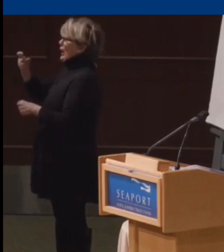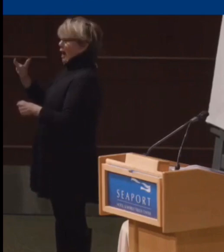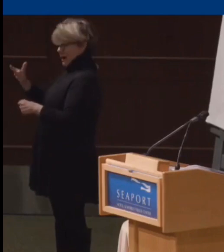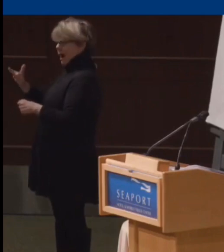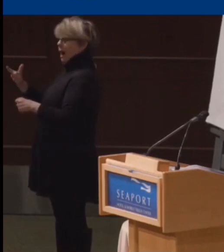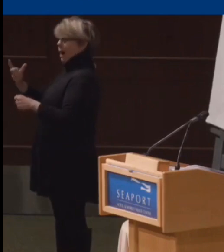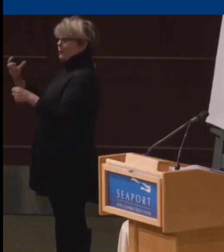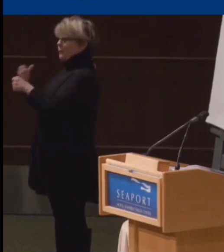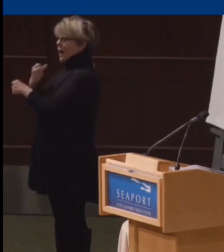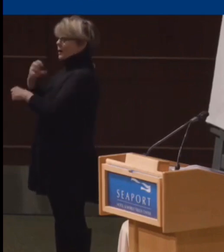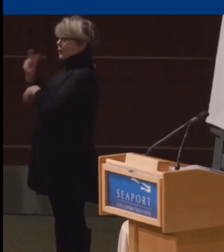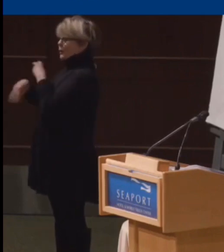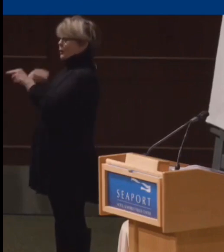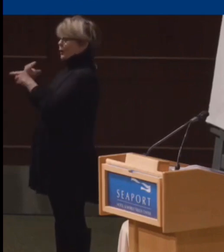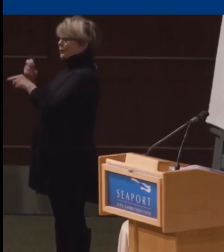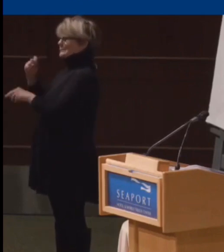Series.